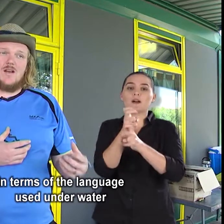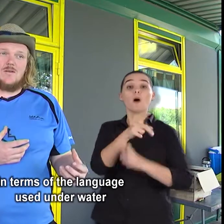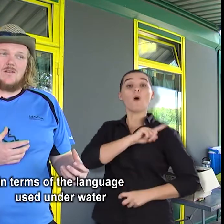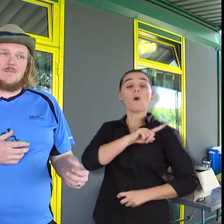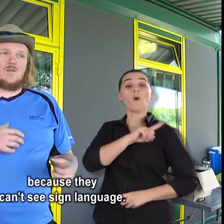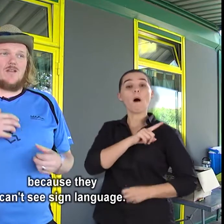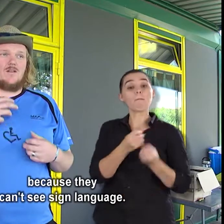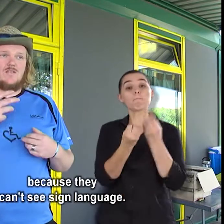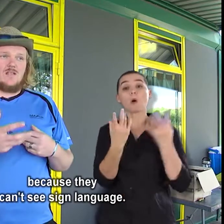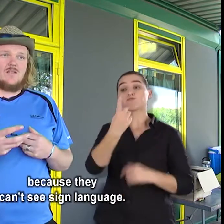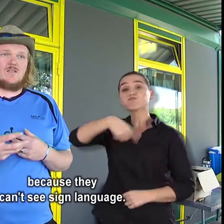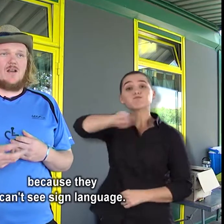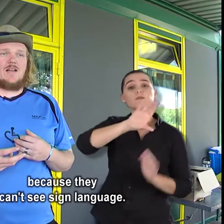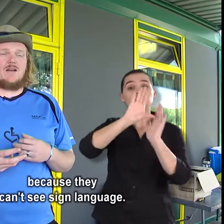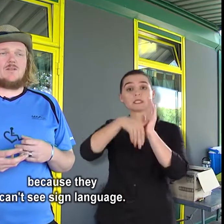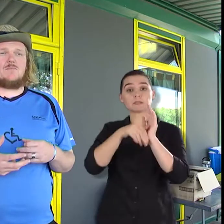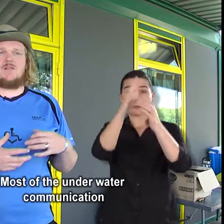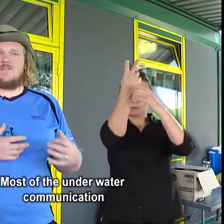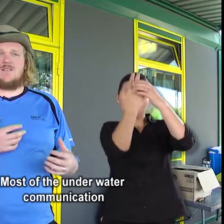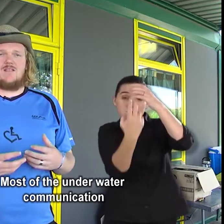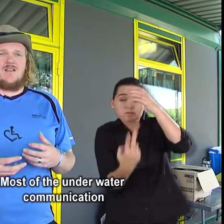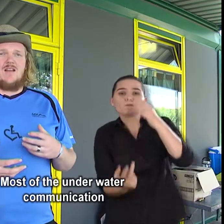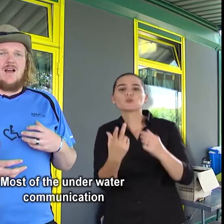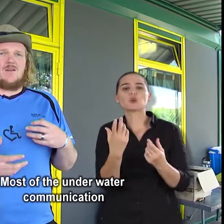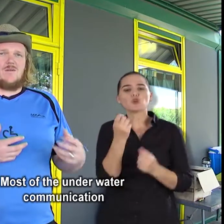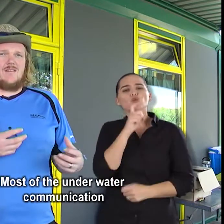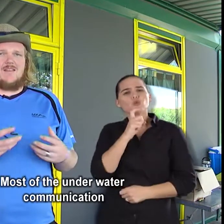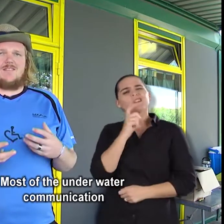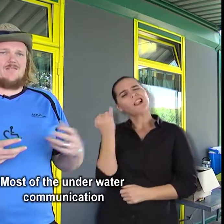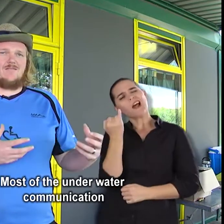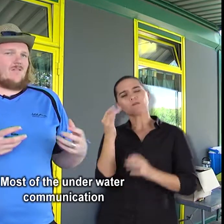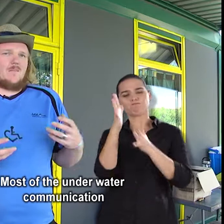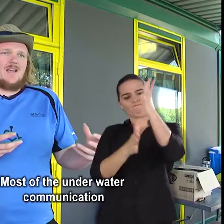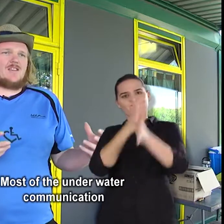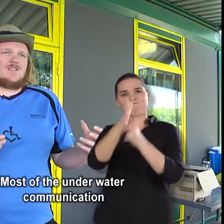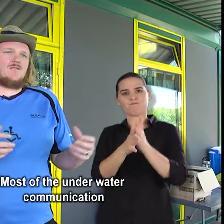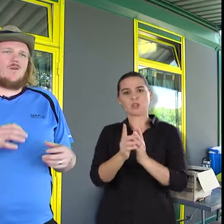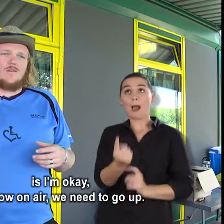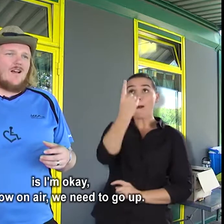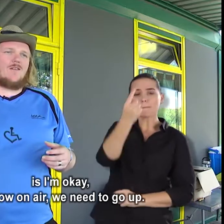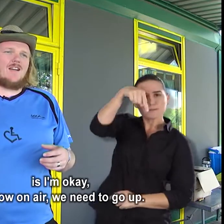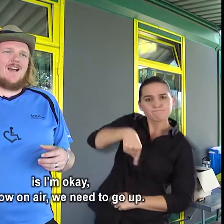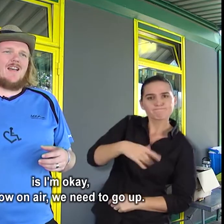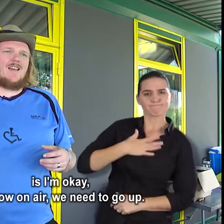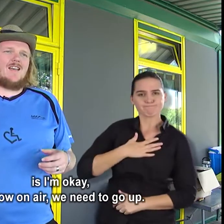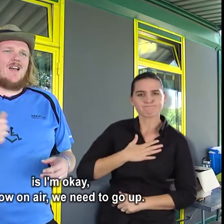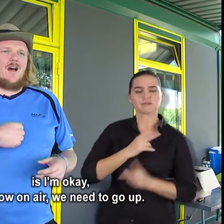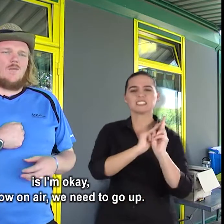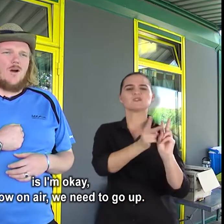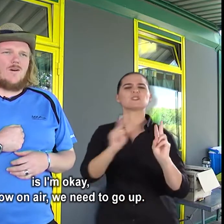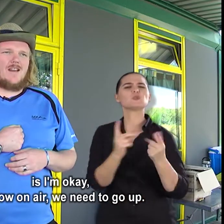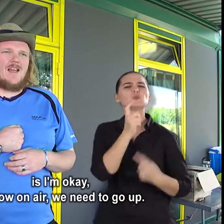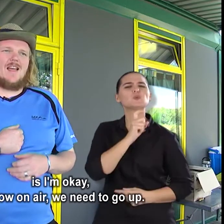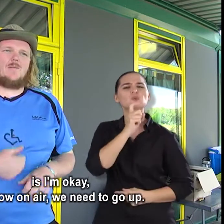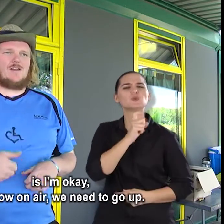language you use underwater, because they can't see the sign language. Most of the underwater communication is all okay,